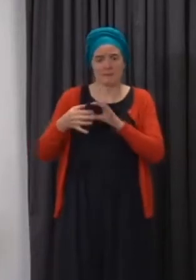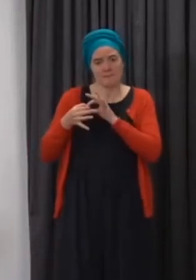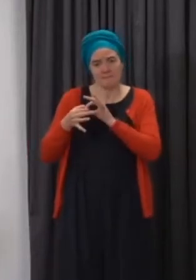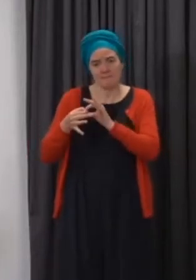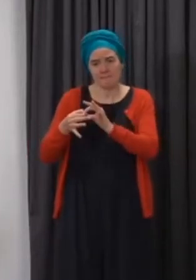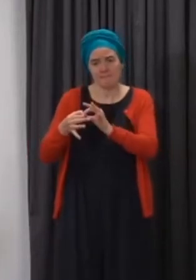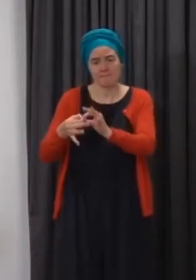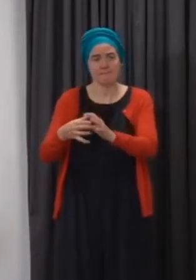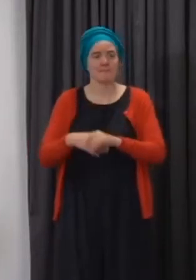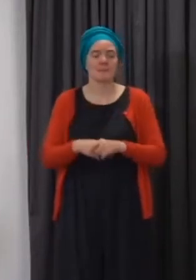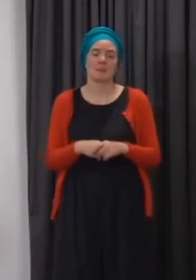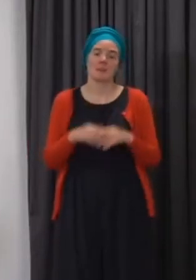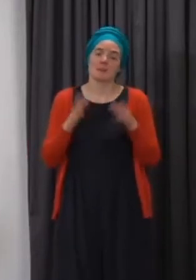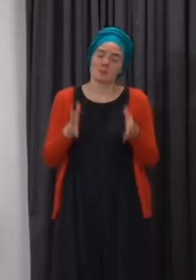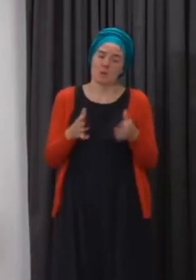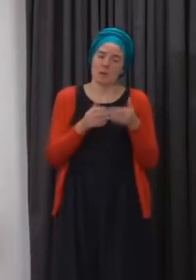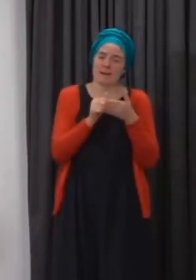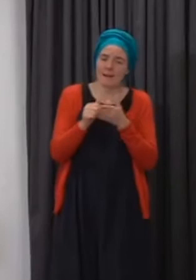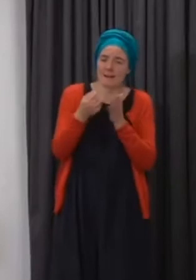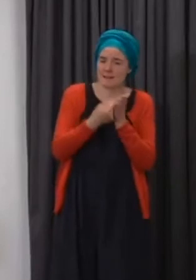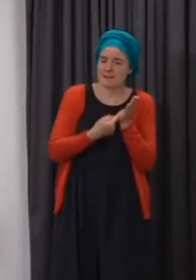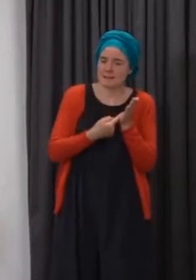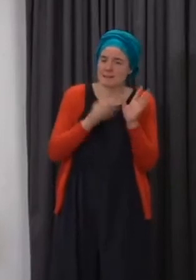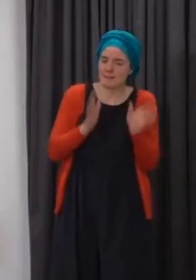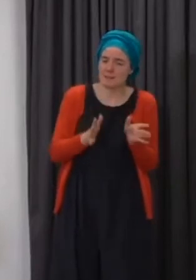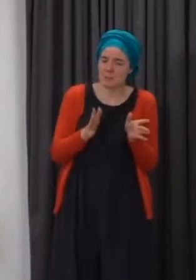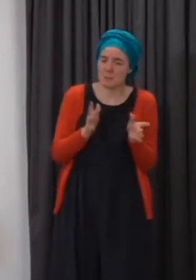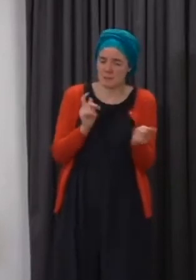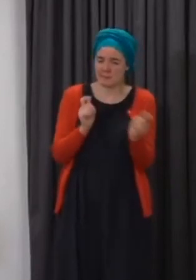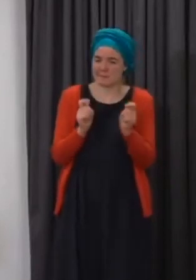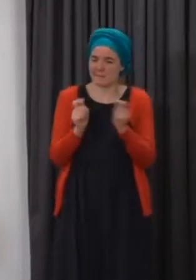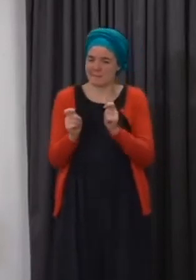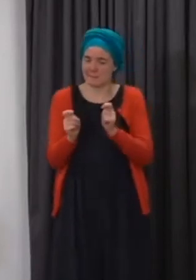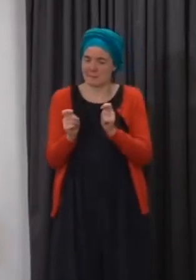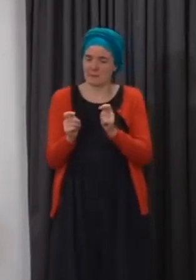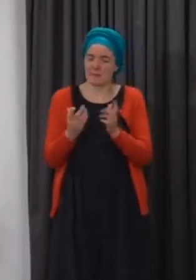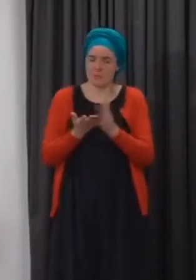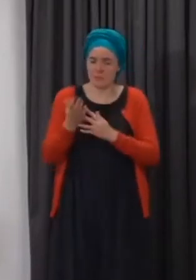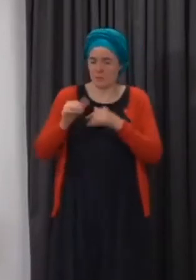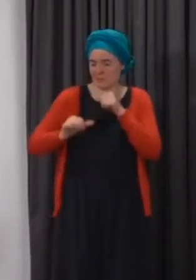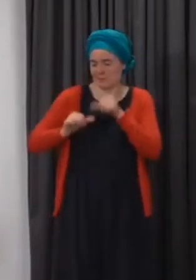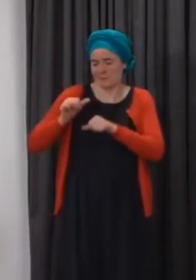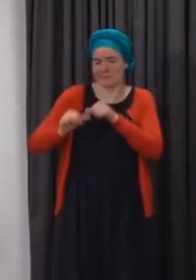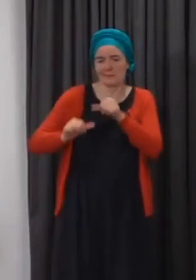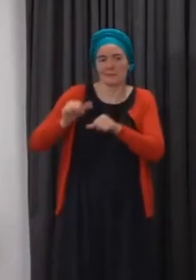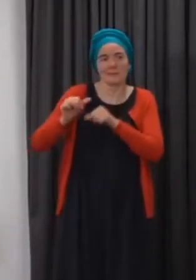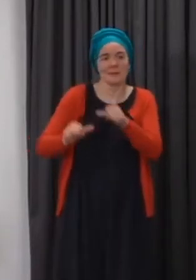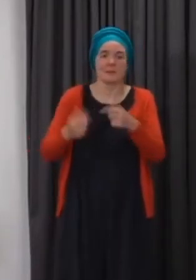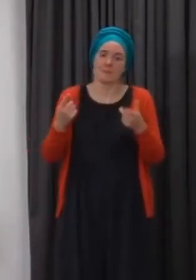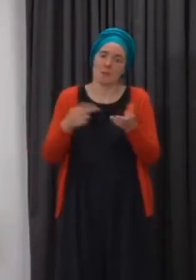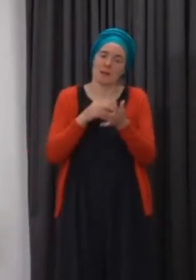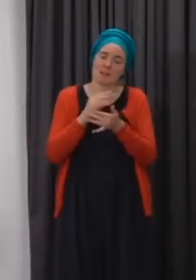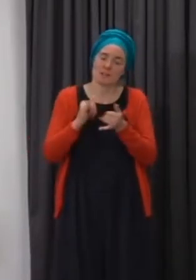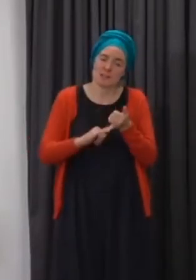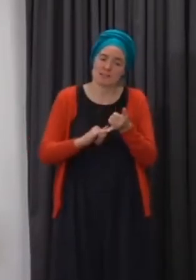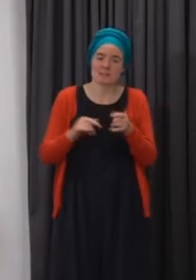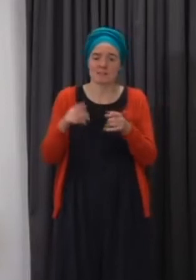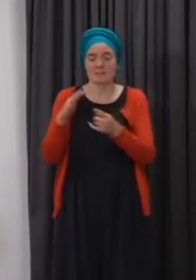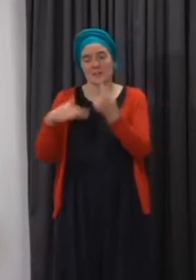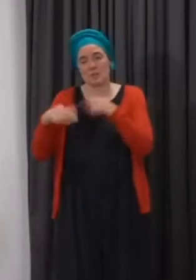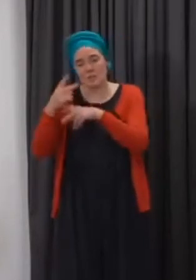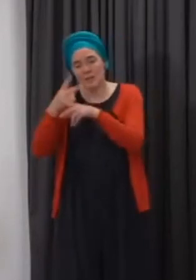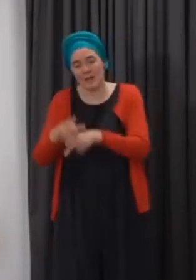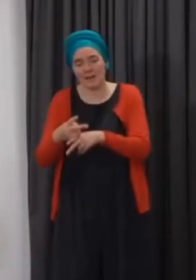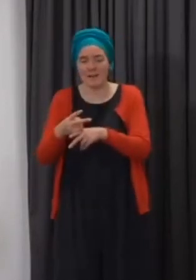in respect of testing regimes, for example, and that would be true of both the NHS and also for social care and for care homes